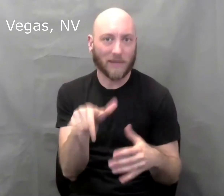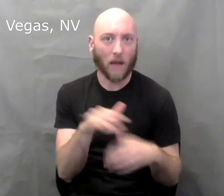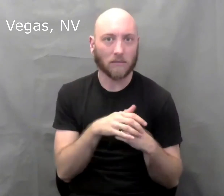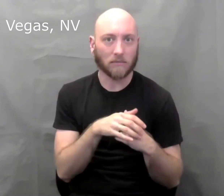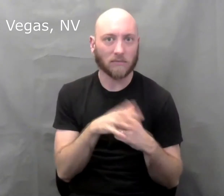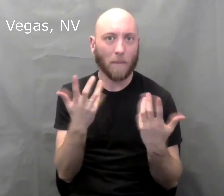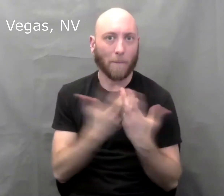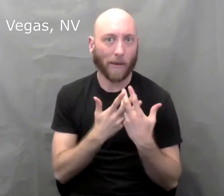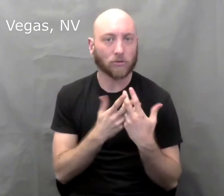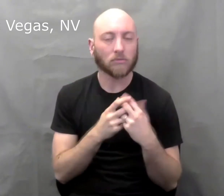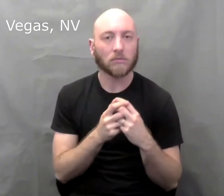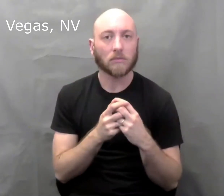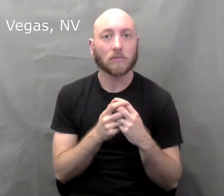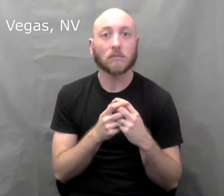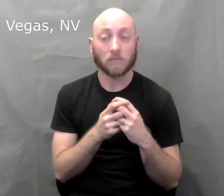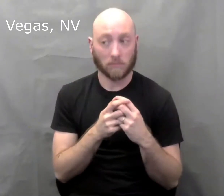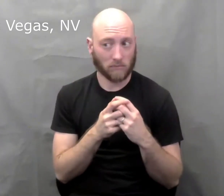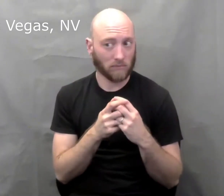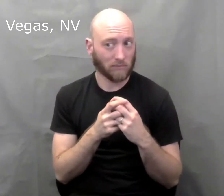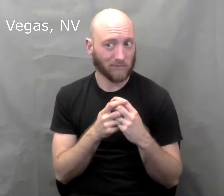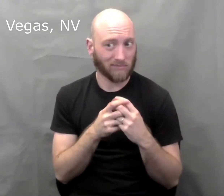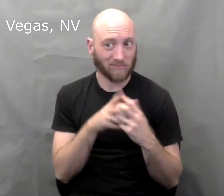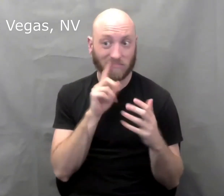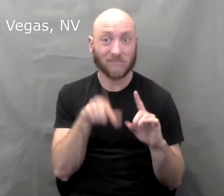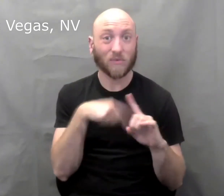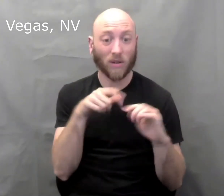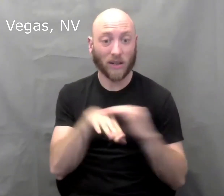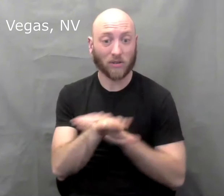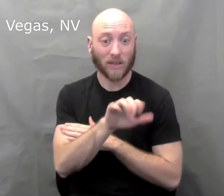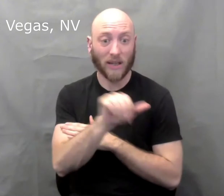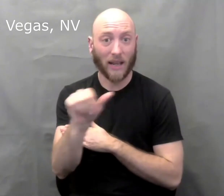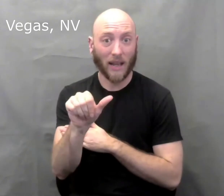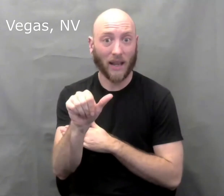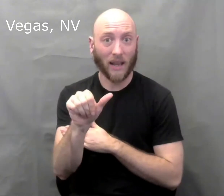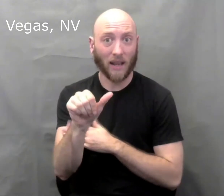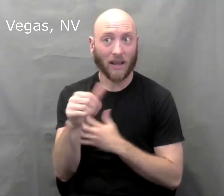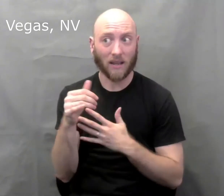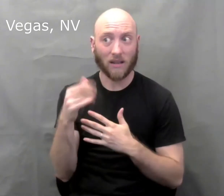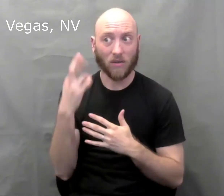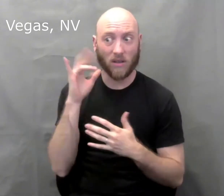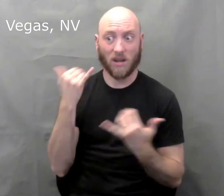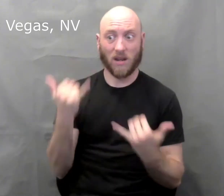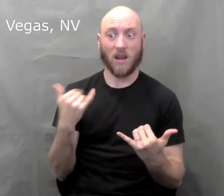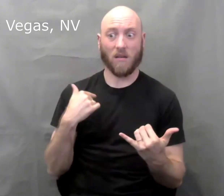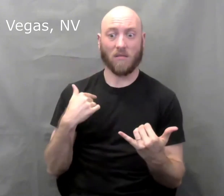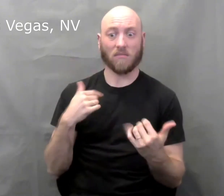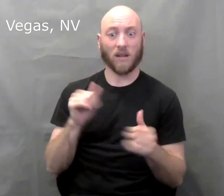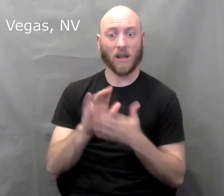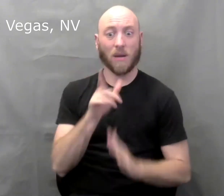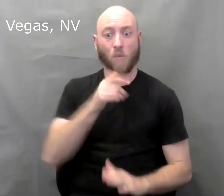into AA and learning that, this is my time and my opportunity to become my own individual person and not try